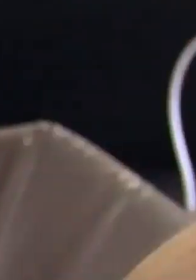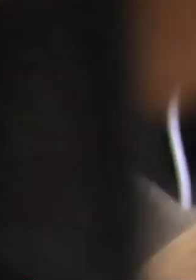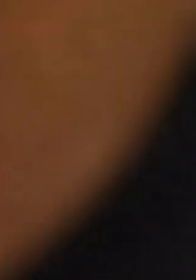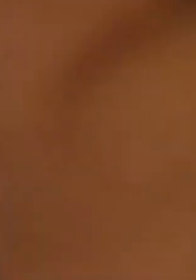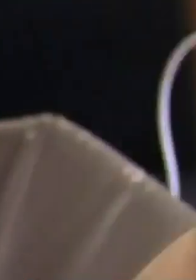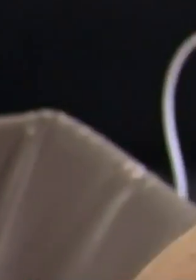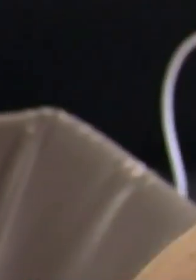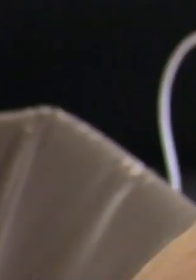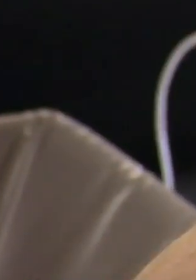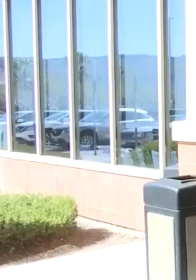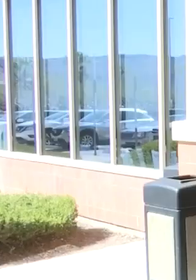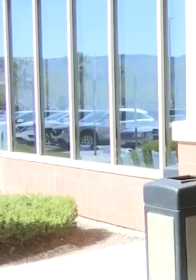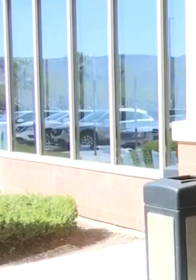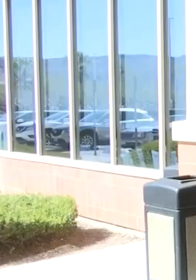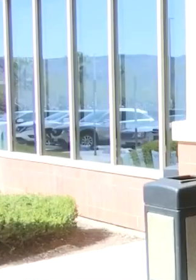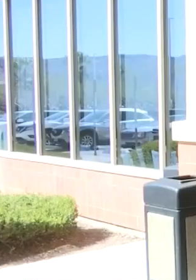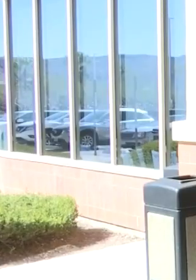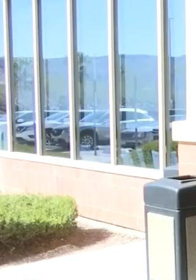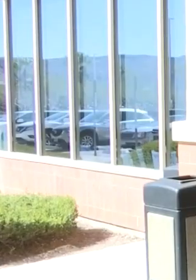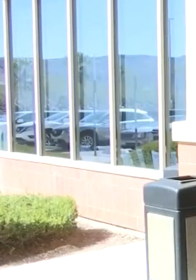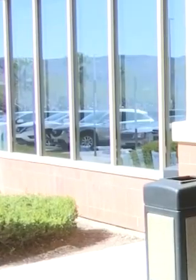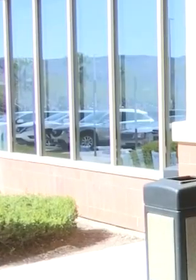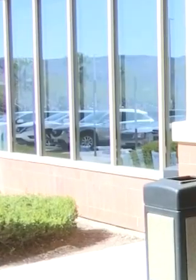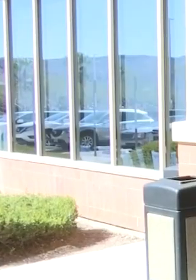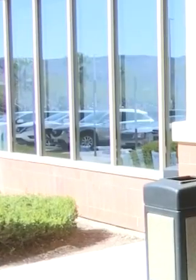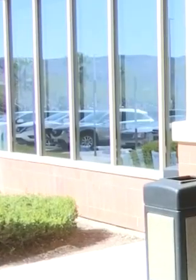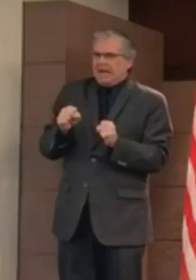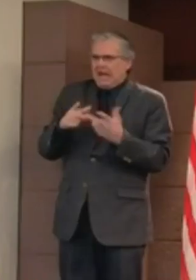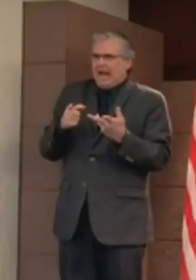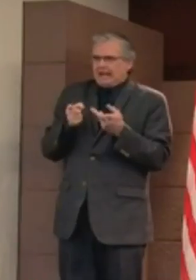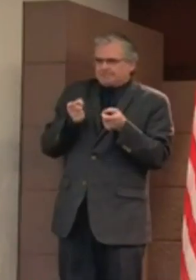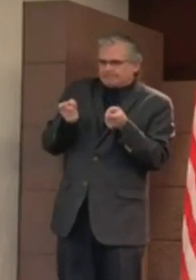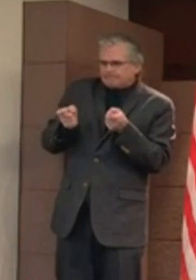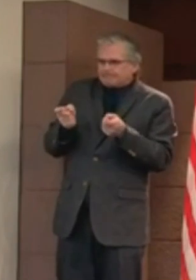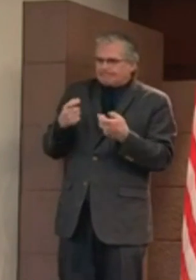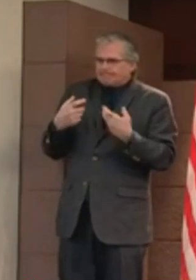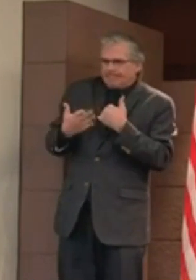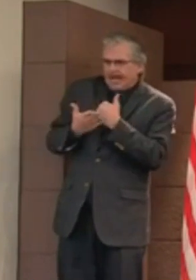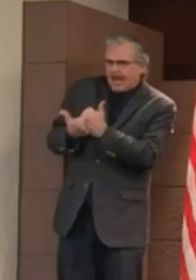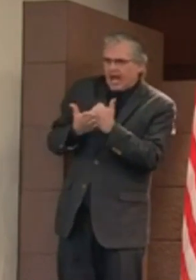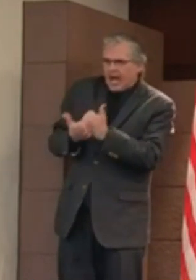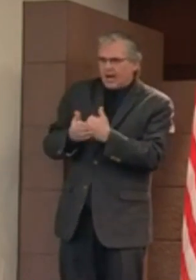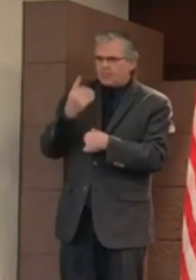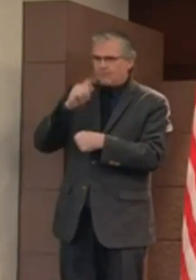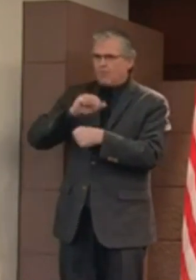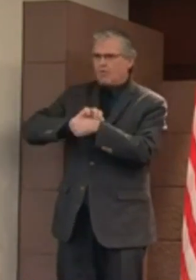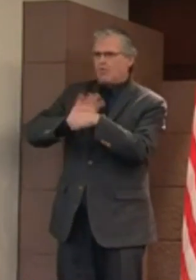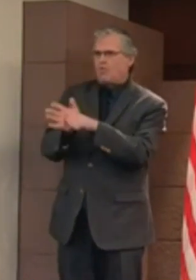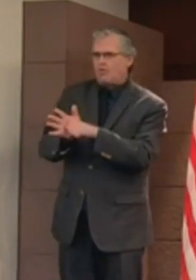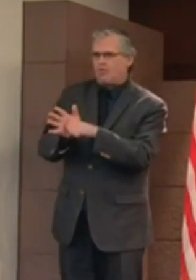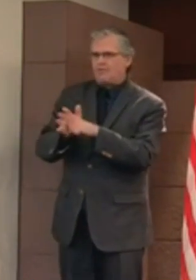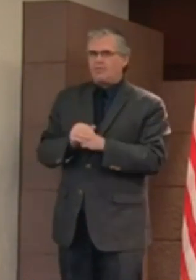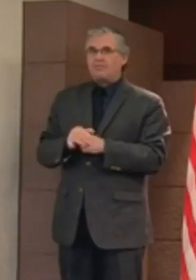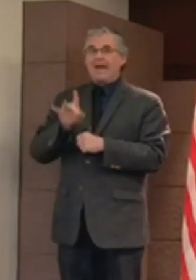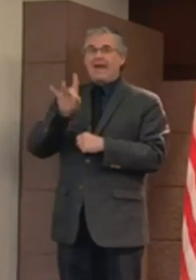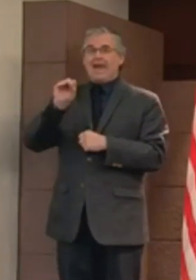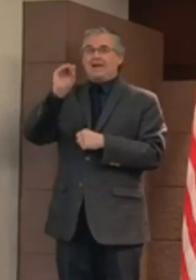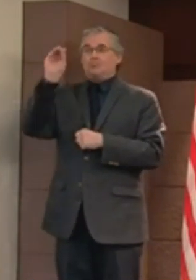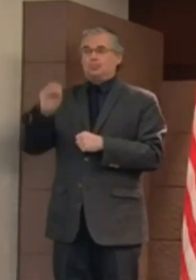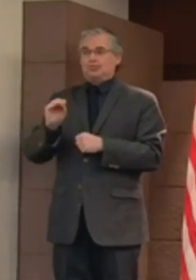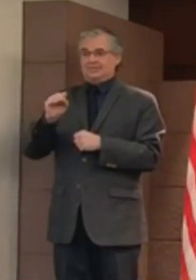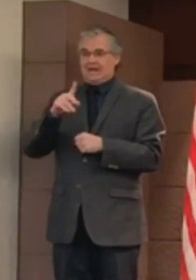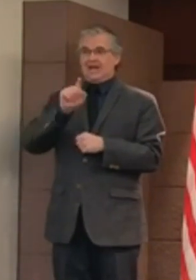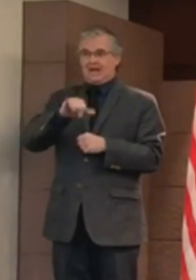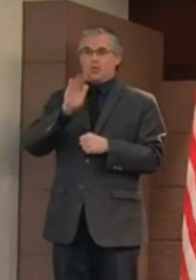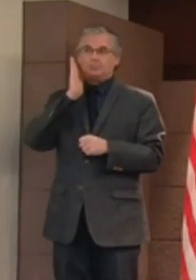than 700 of those are in intensive care units. Right now, more than 80% of all those beds are occupied with a